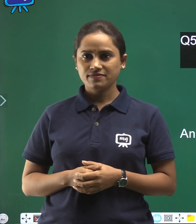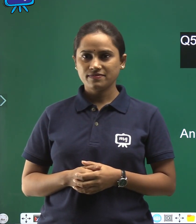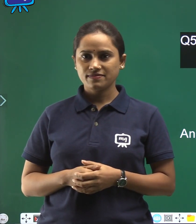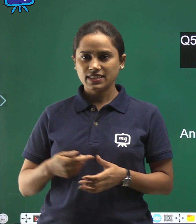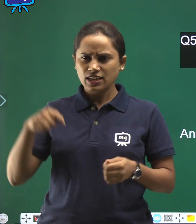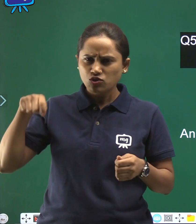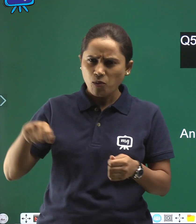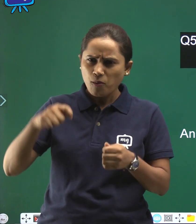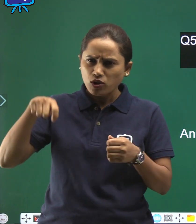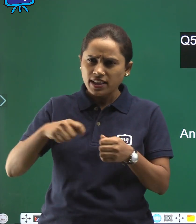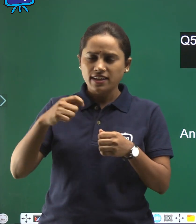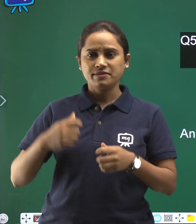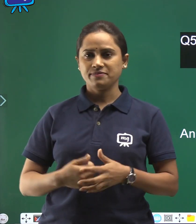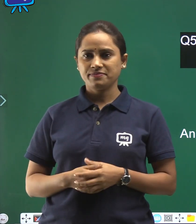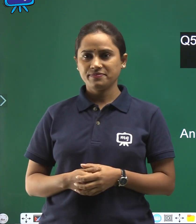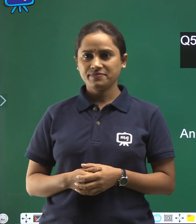to pull the